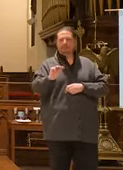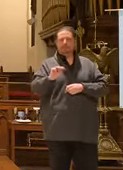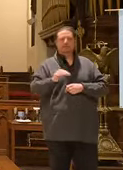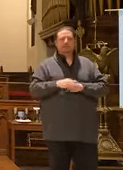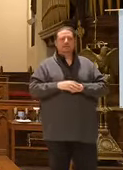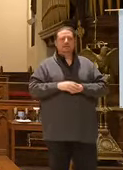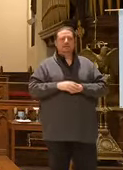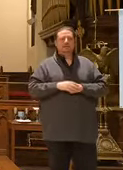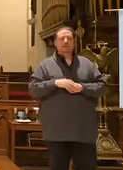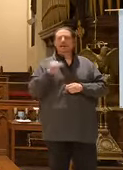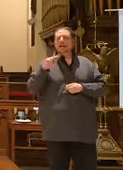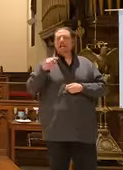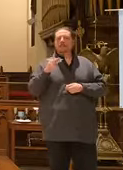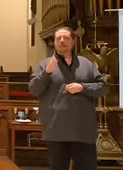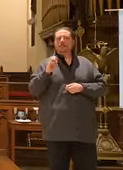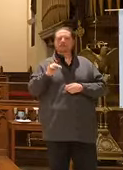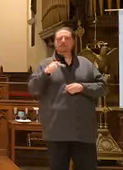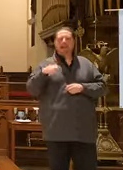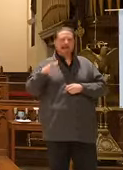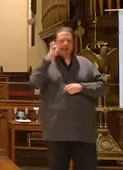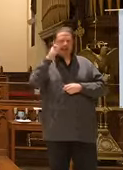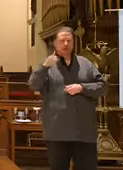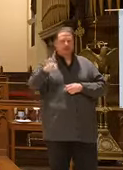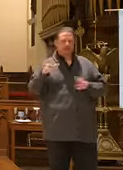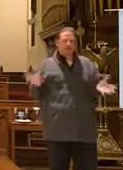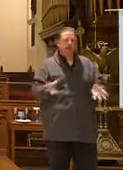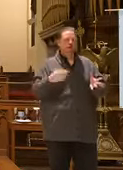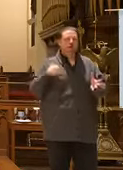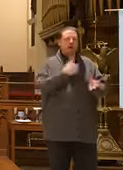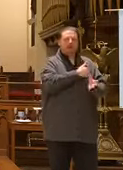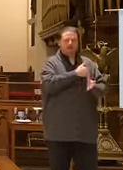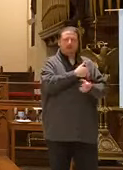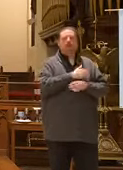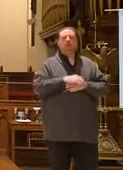In Anthem, I hear Lenny urging us to